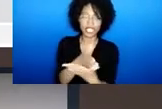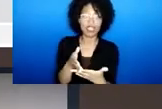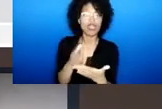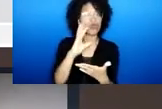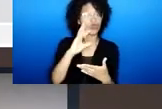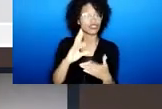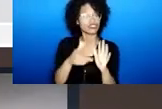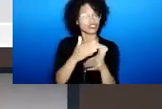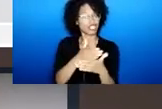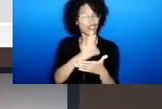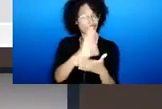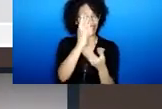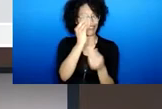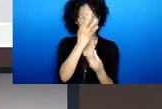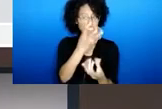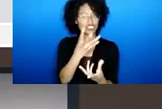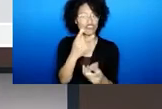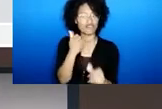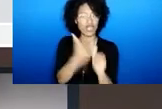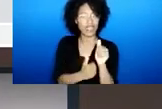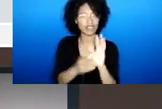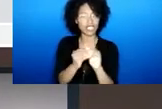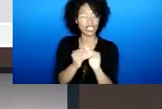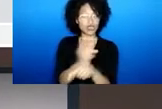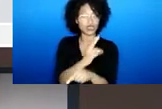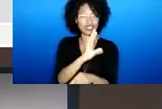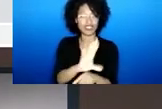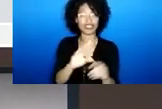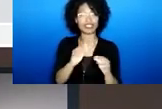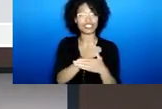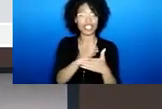their content in every session, by sharing their screen,